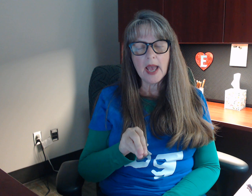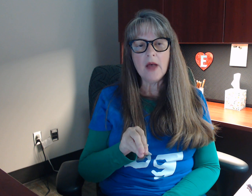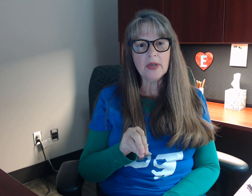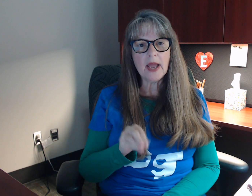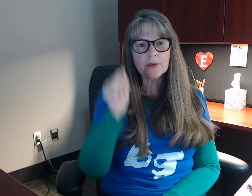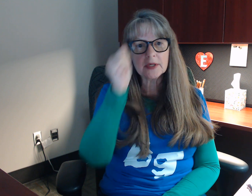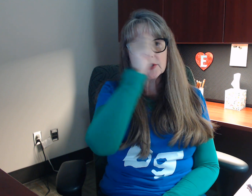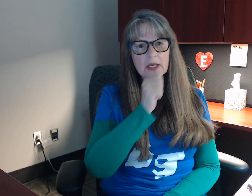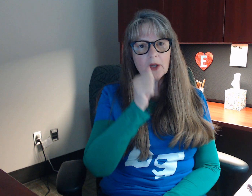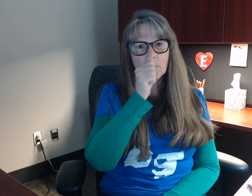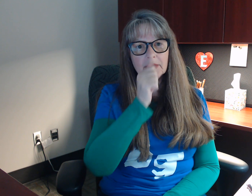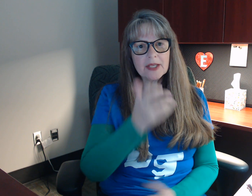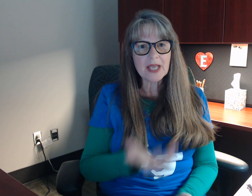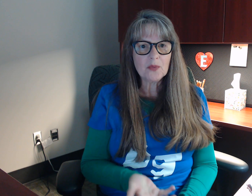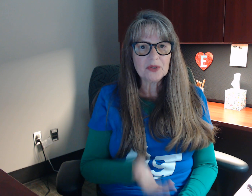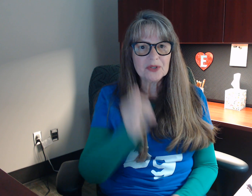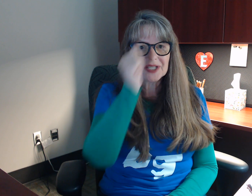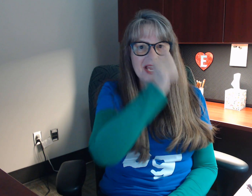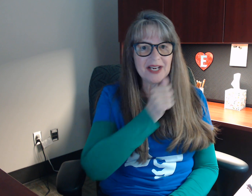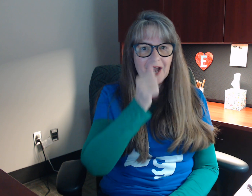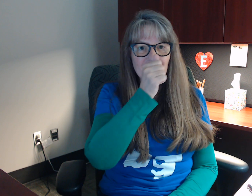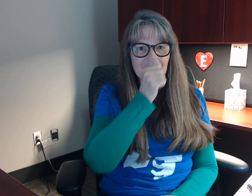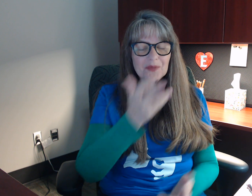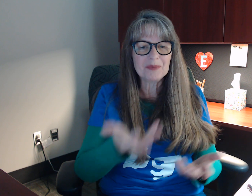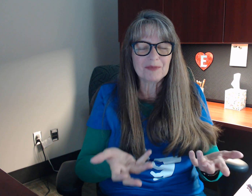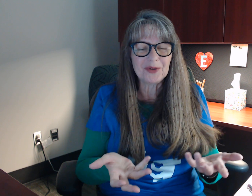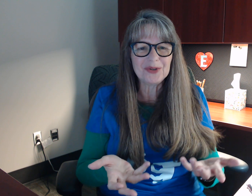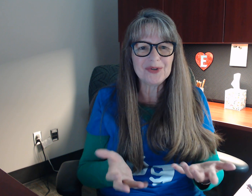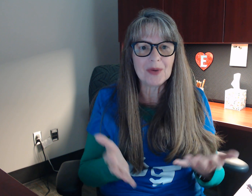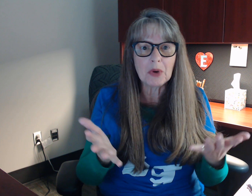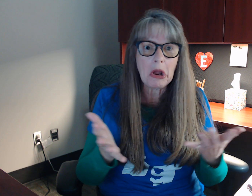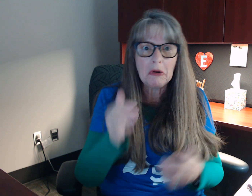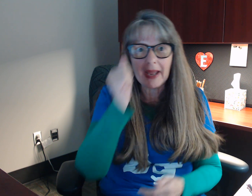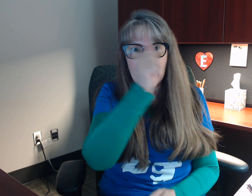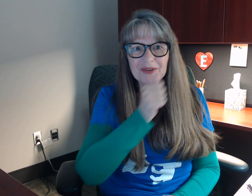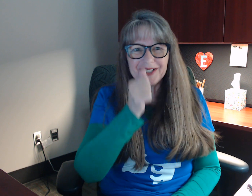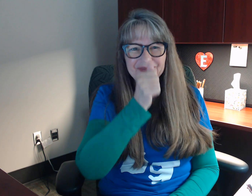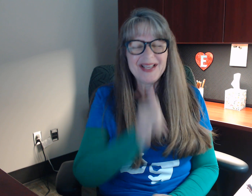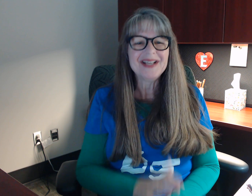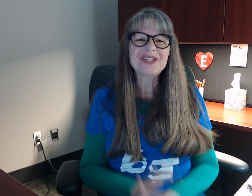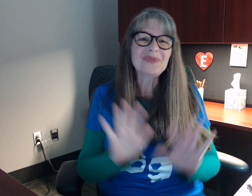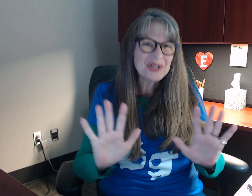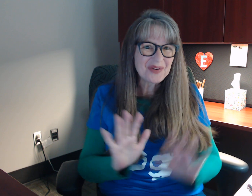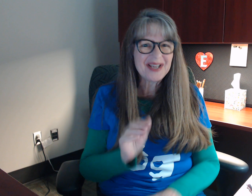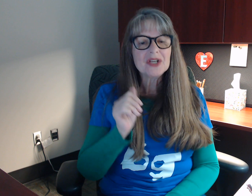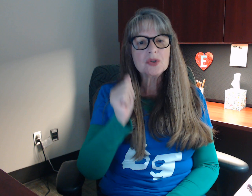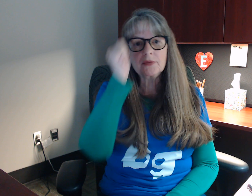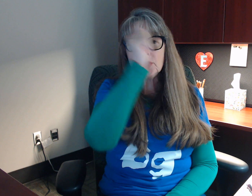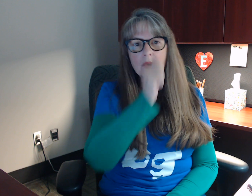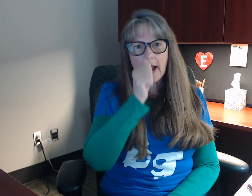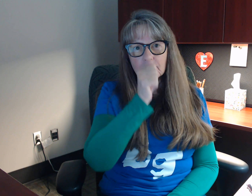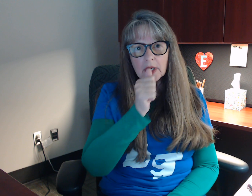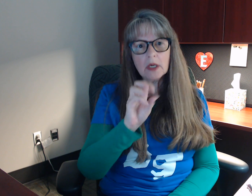then Africans say, no, that's how we use Africa. We'd prefer you do that. We go, oh, okay, Africa. So anyway, so if you do Africa